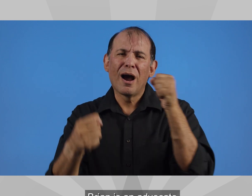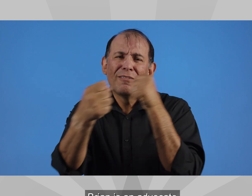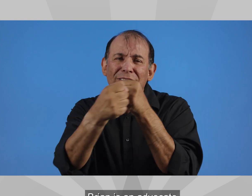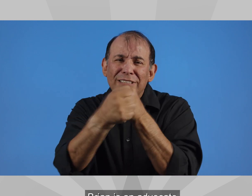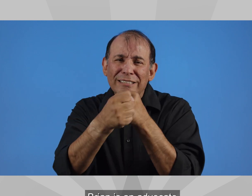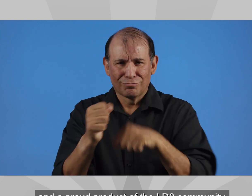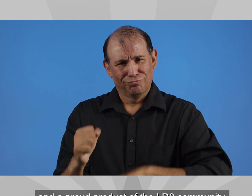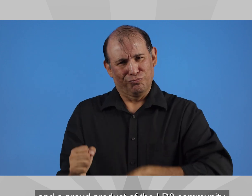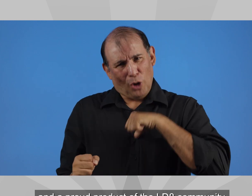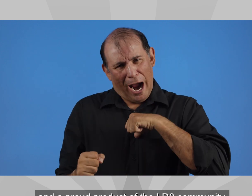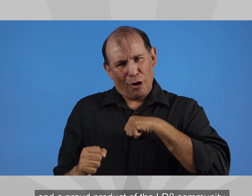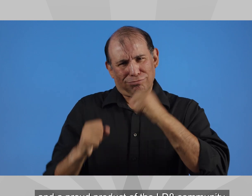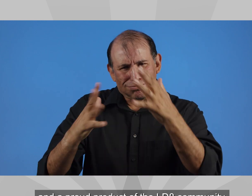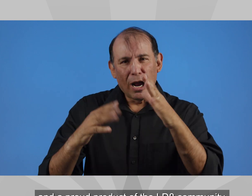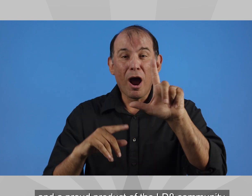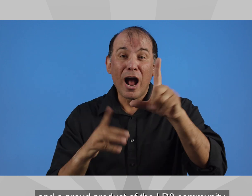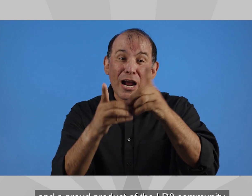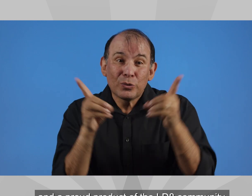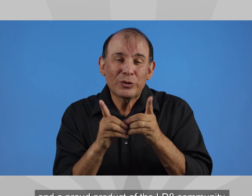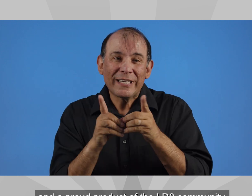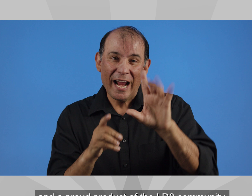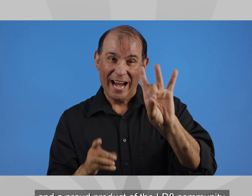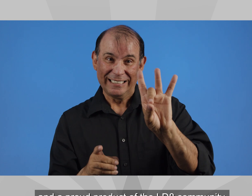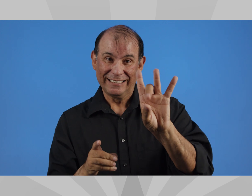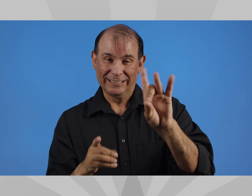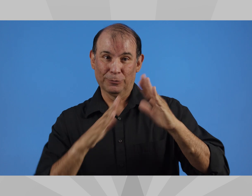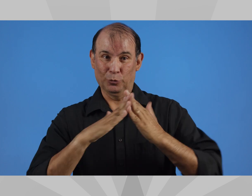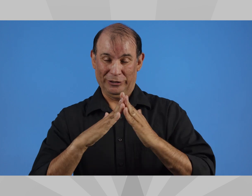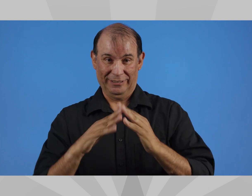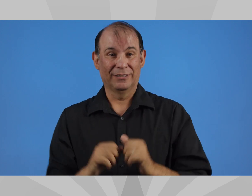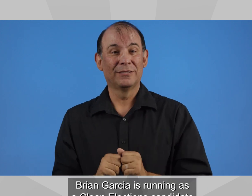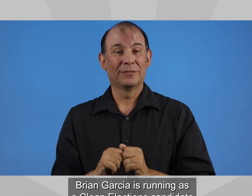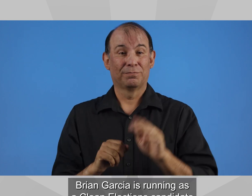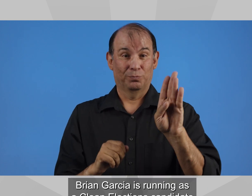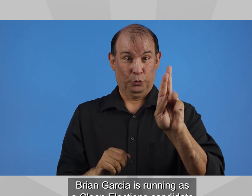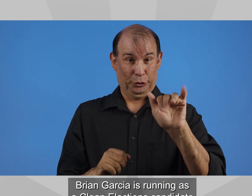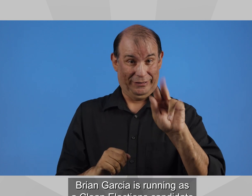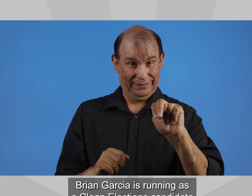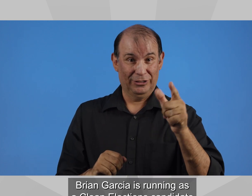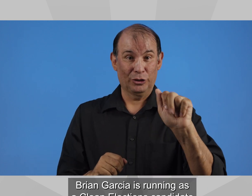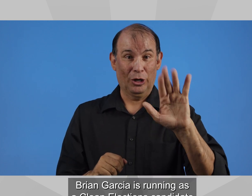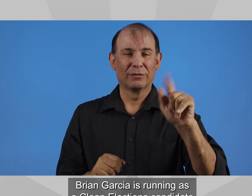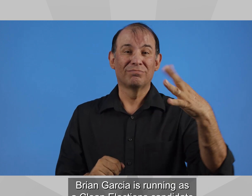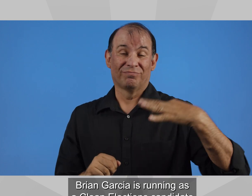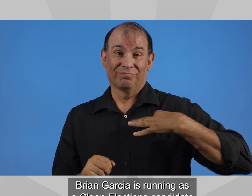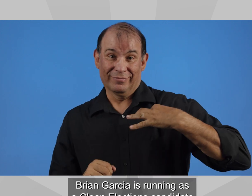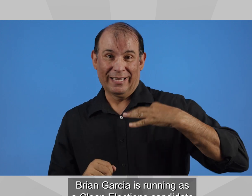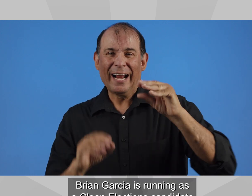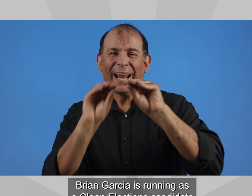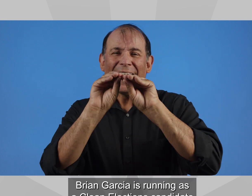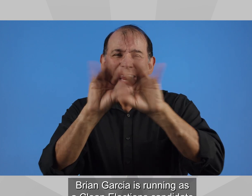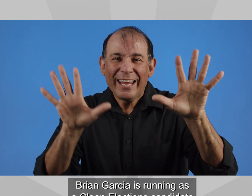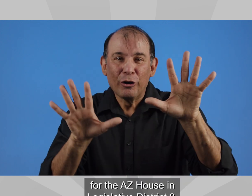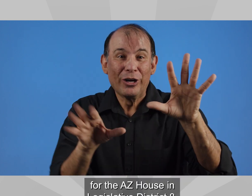Brian is an advocate and a proud product of the LD8 community. Brian Garcia is running as a clean